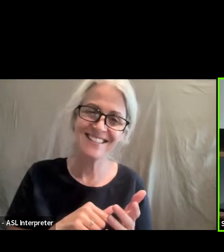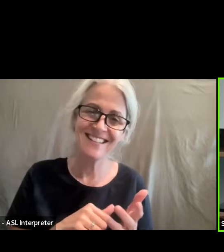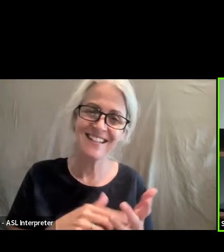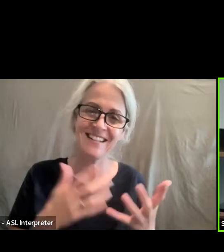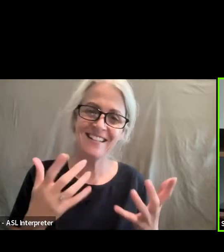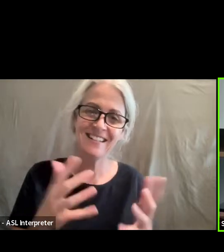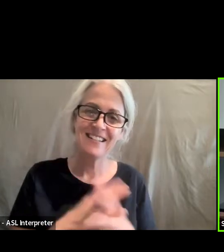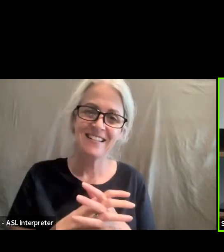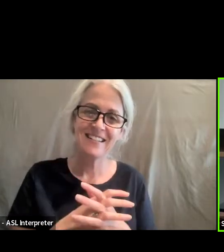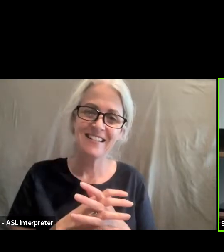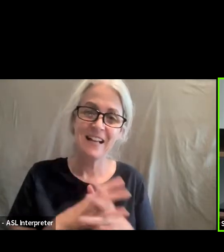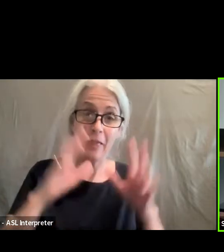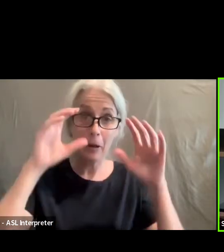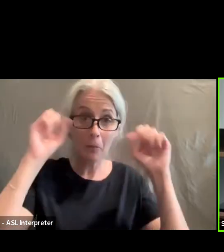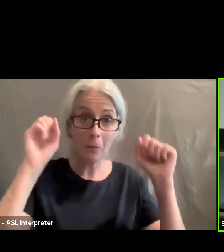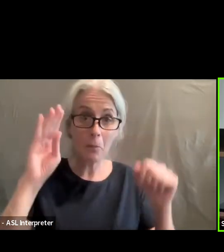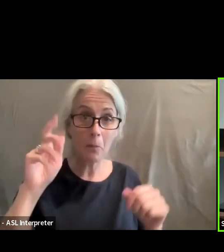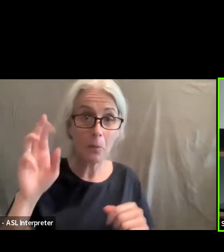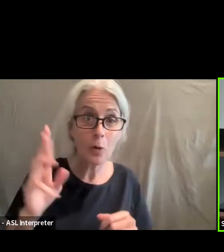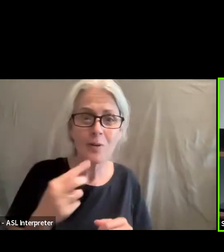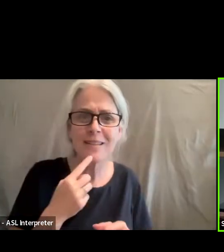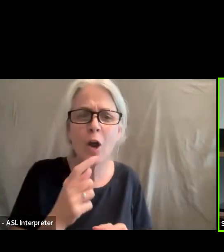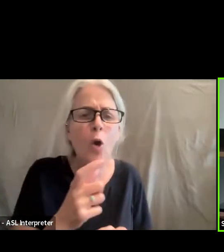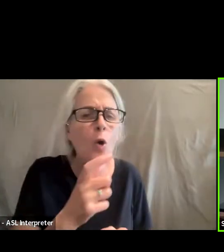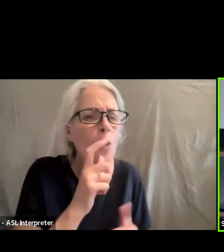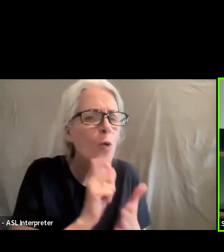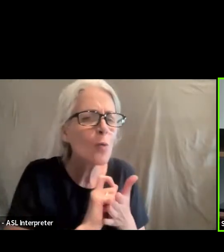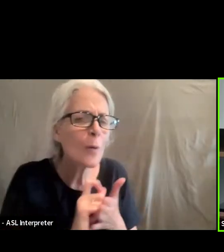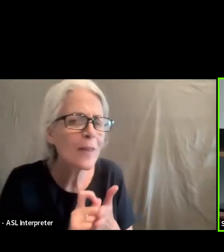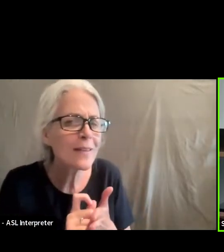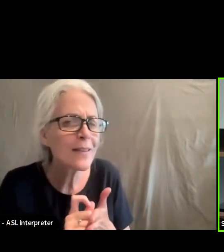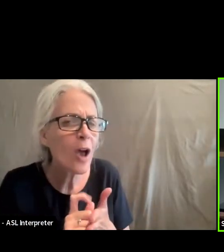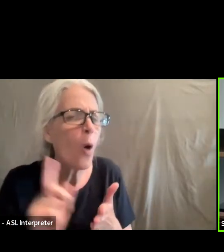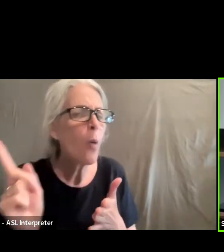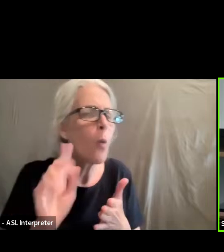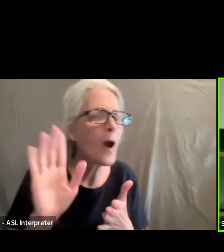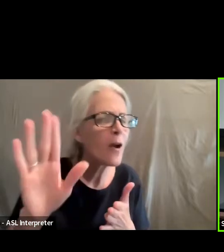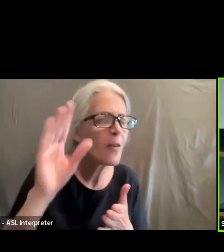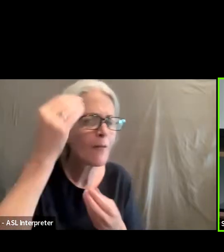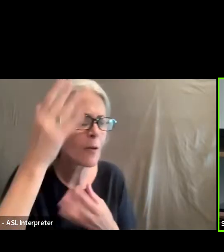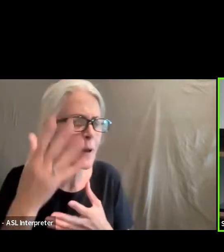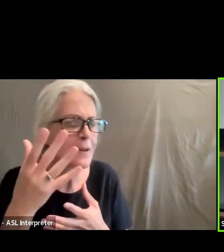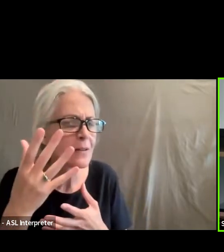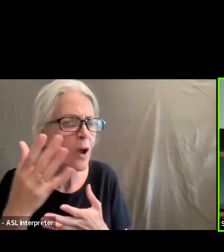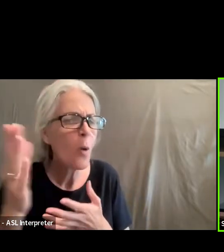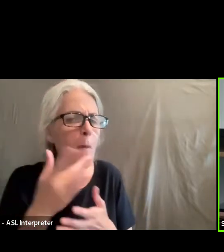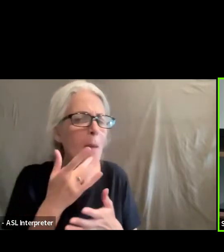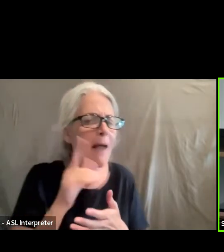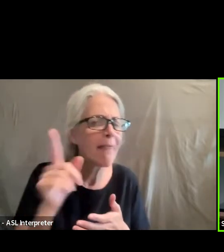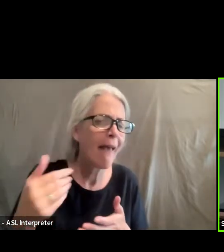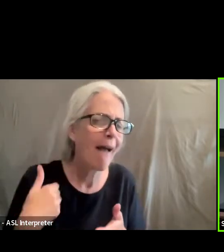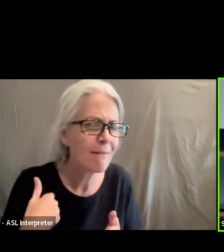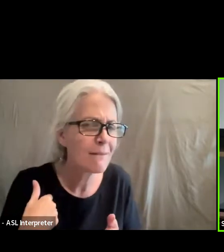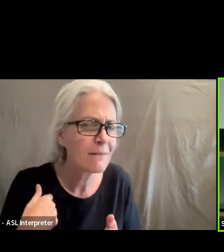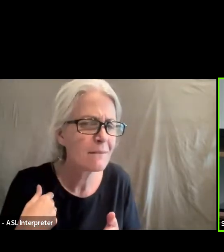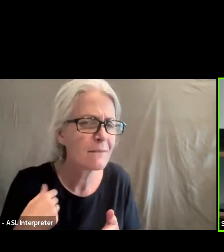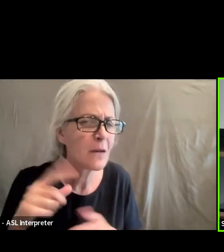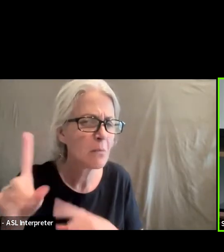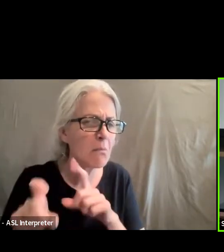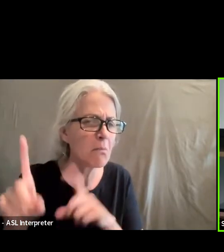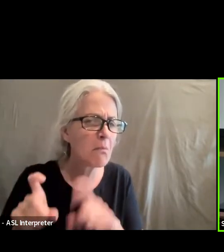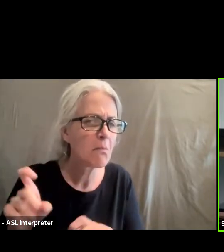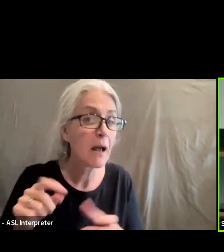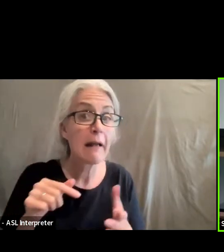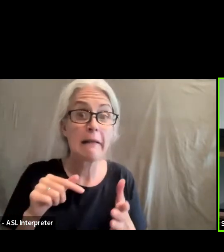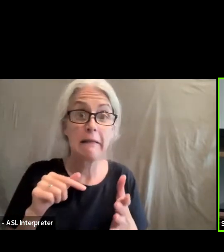like Superintendent Booker said, like, who is this author? Where are they getting their information from? What kind of bias? Things like that. But this is even,